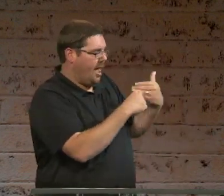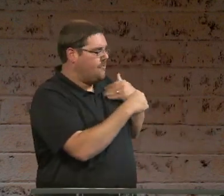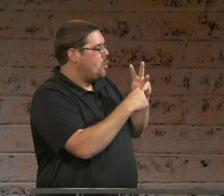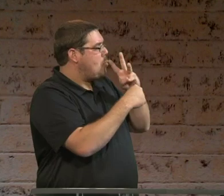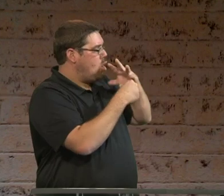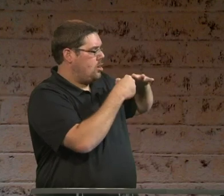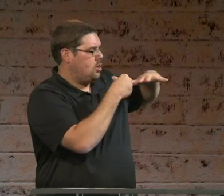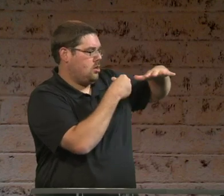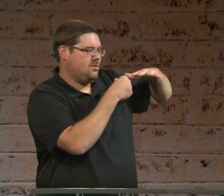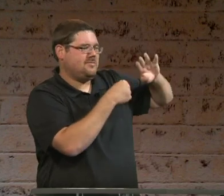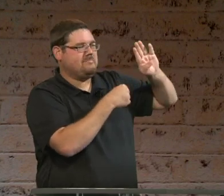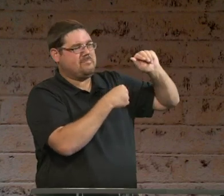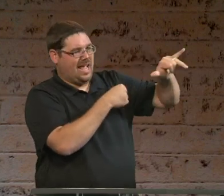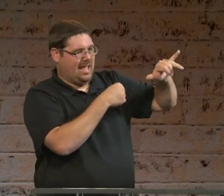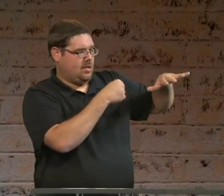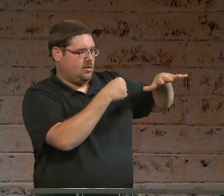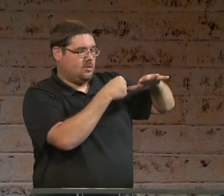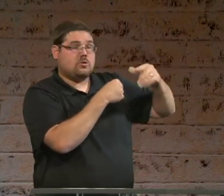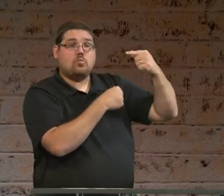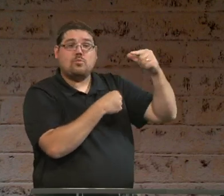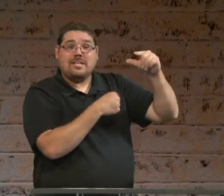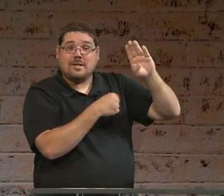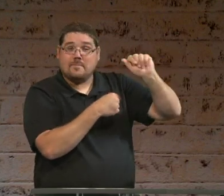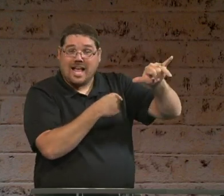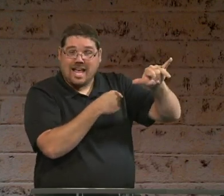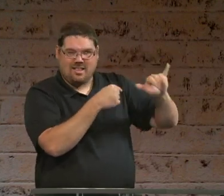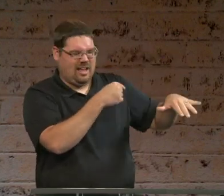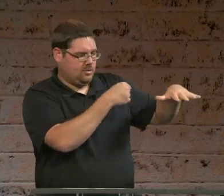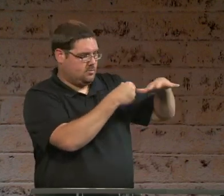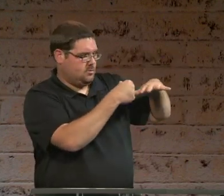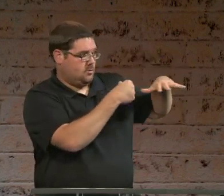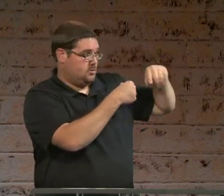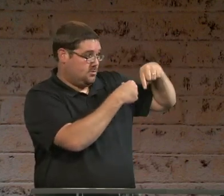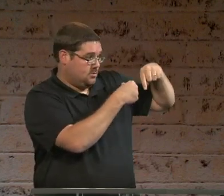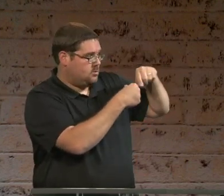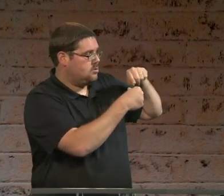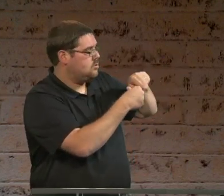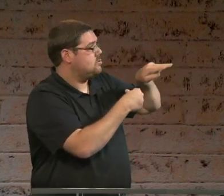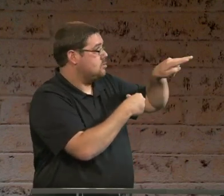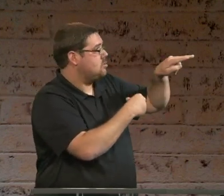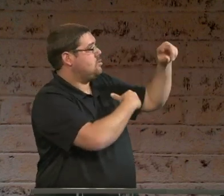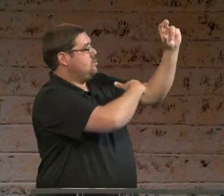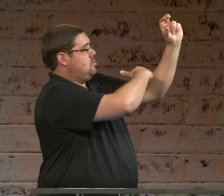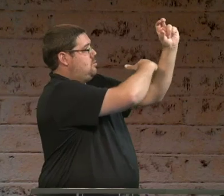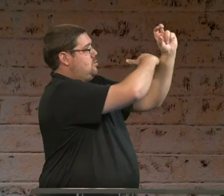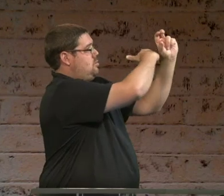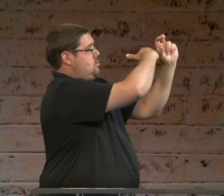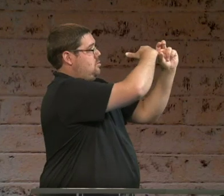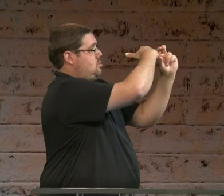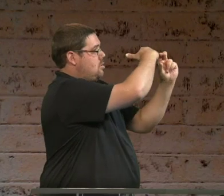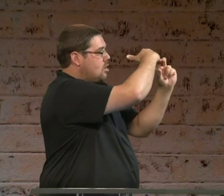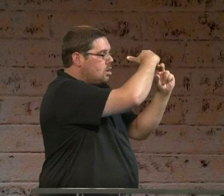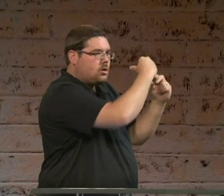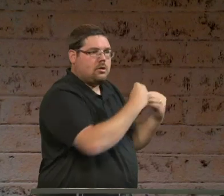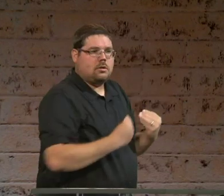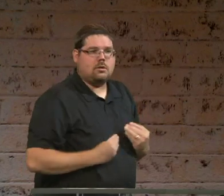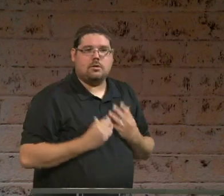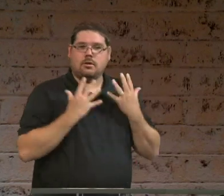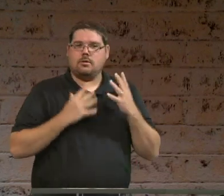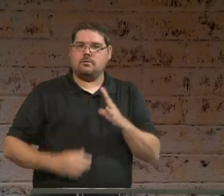that peninsula, there's still the water from Green Bay. And you could see the sun set over the